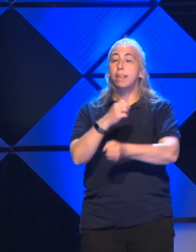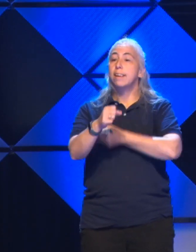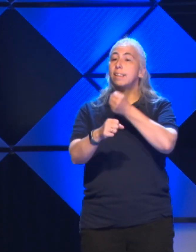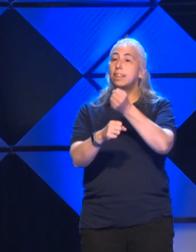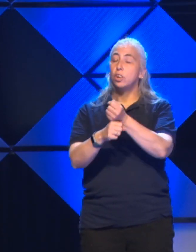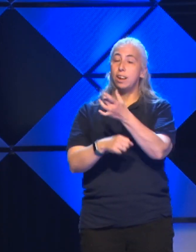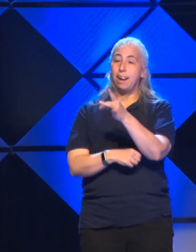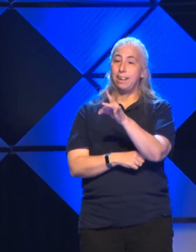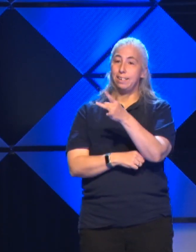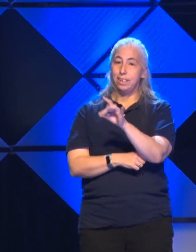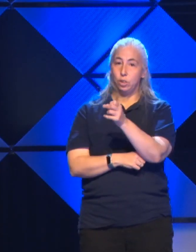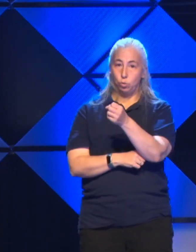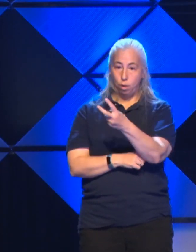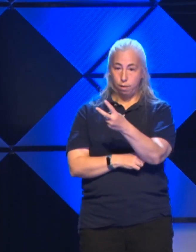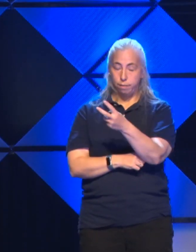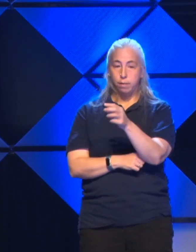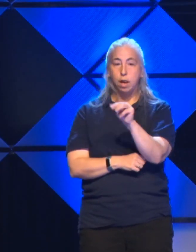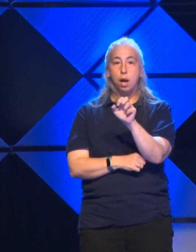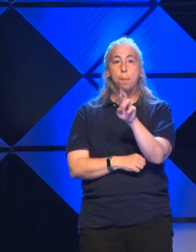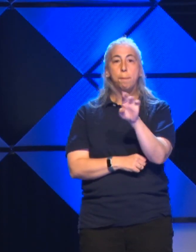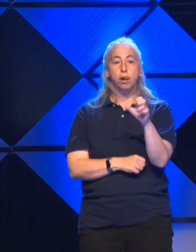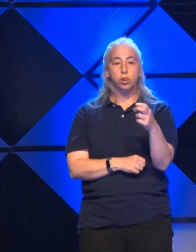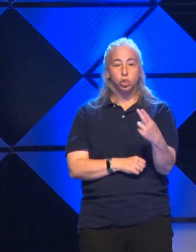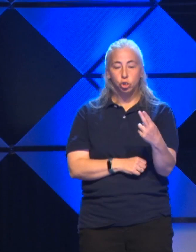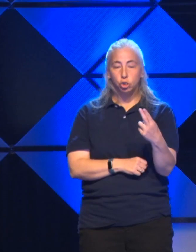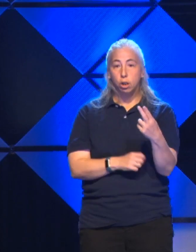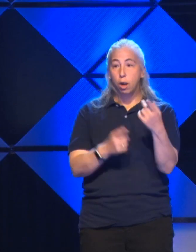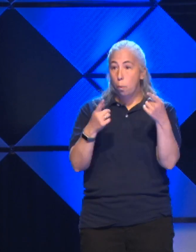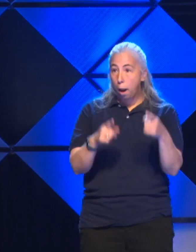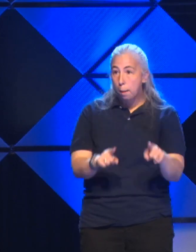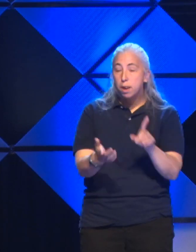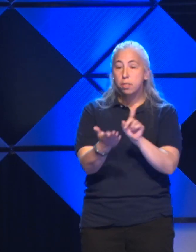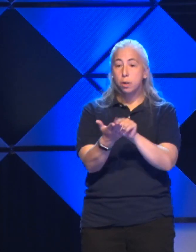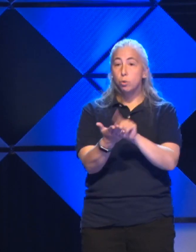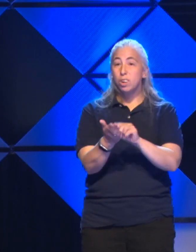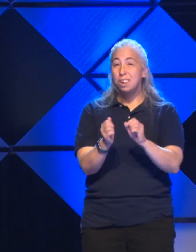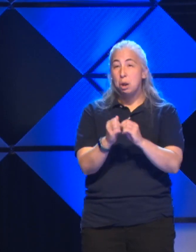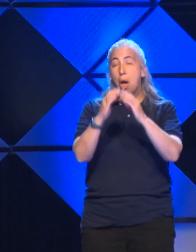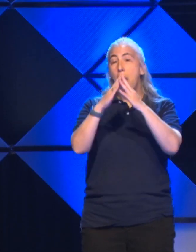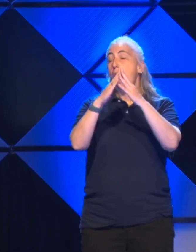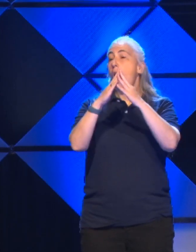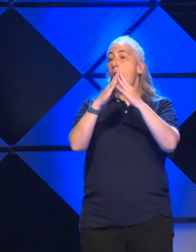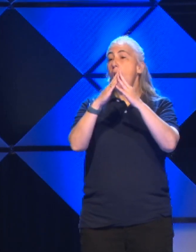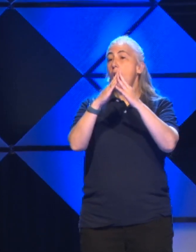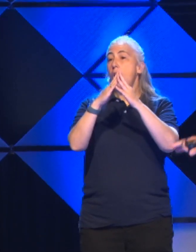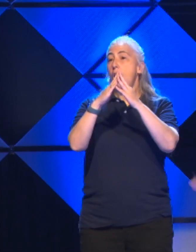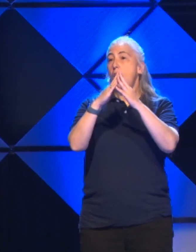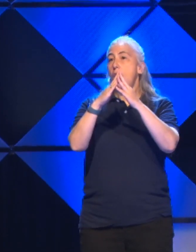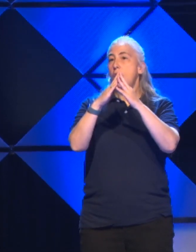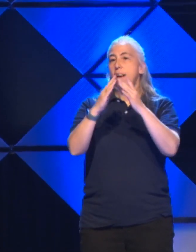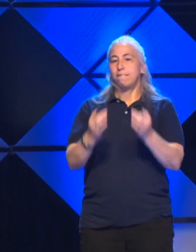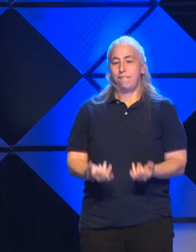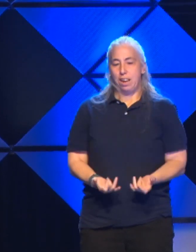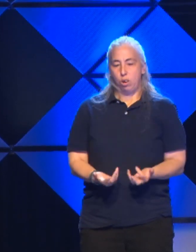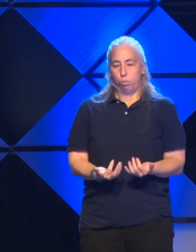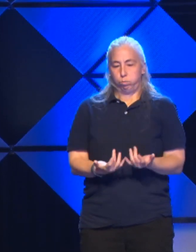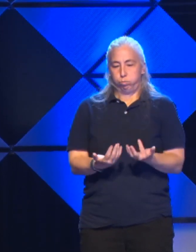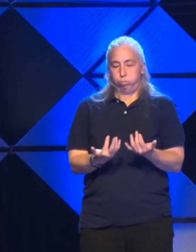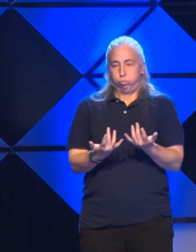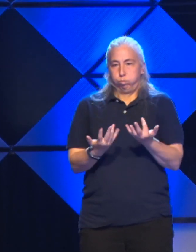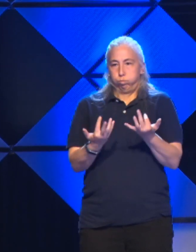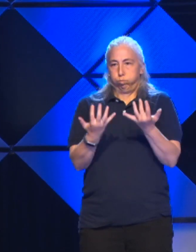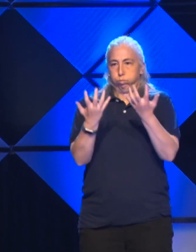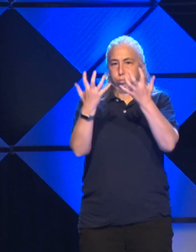1812, his printing house got on fire. And there was nothing left. All